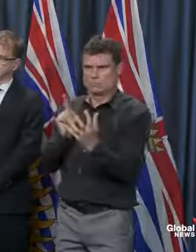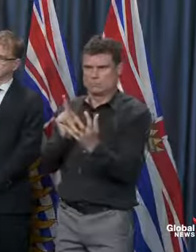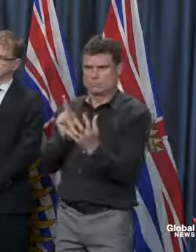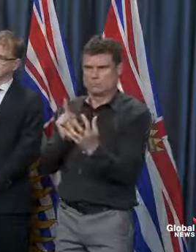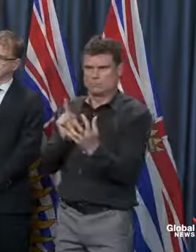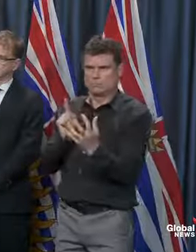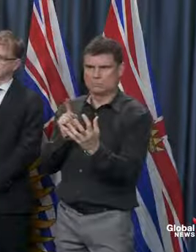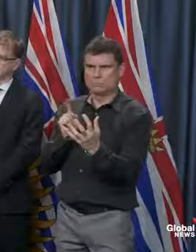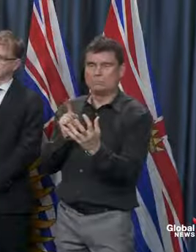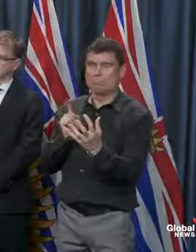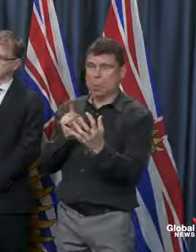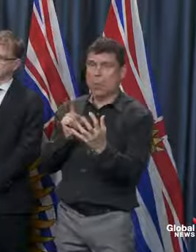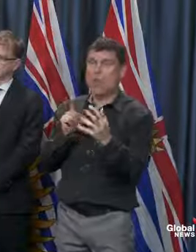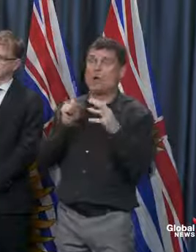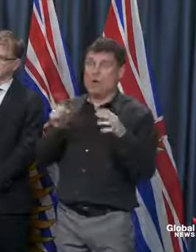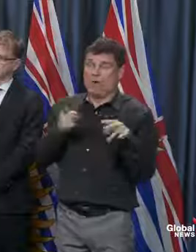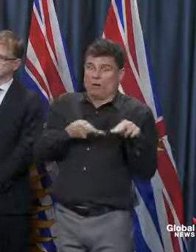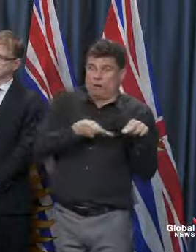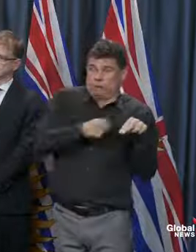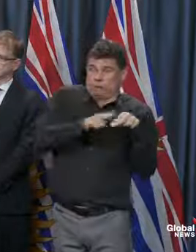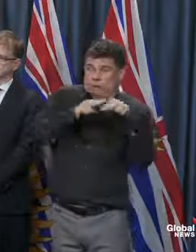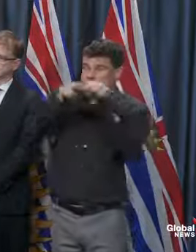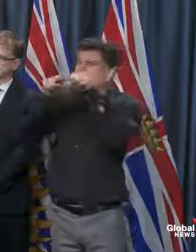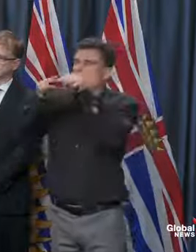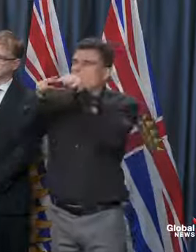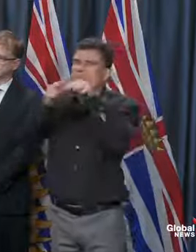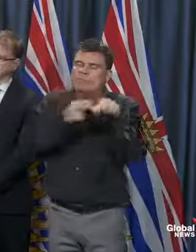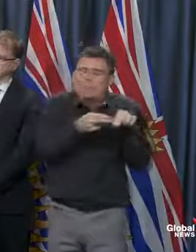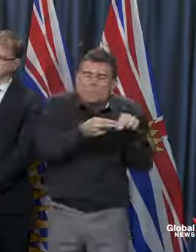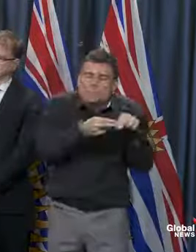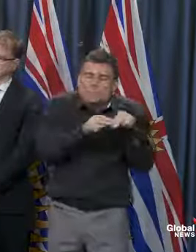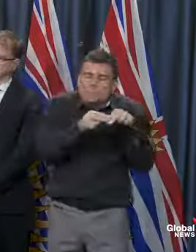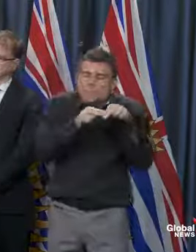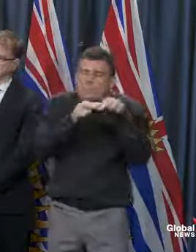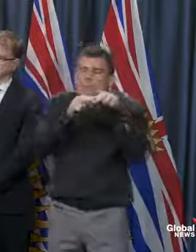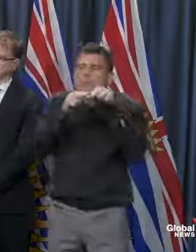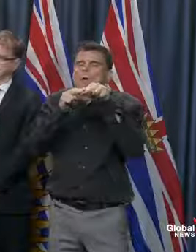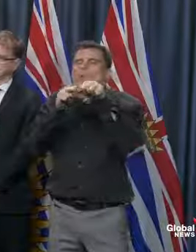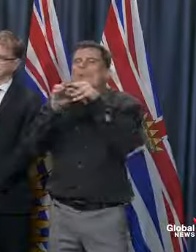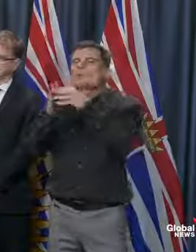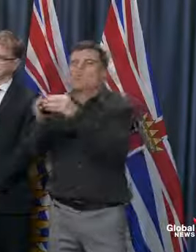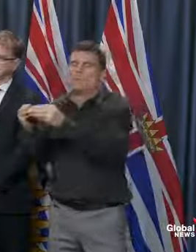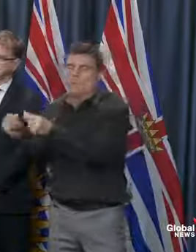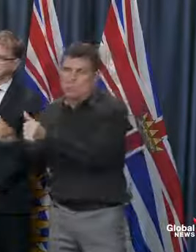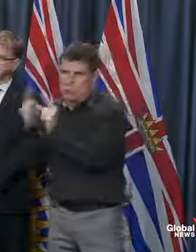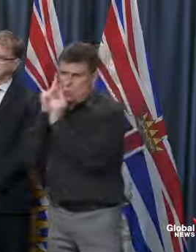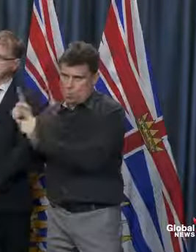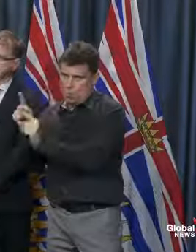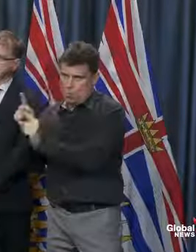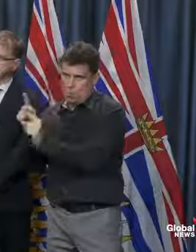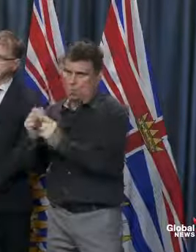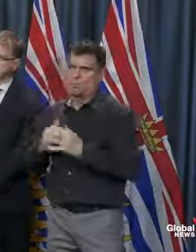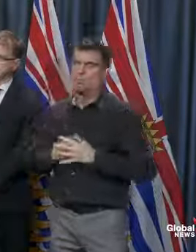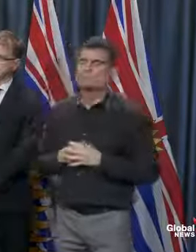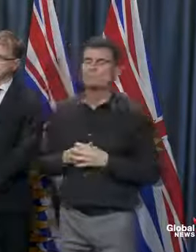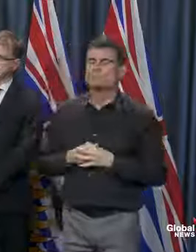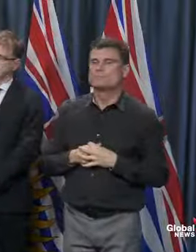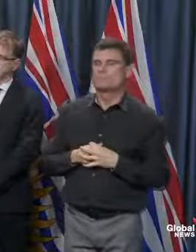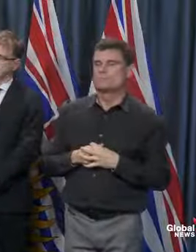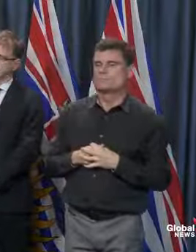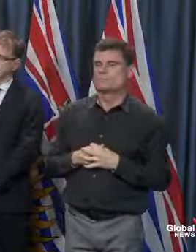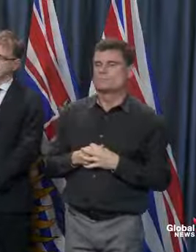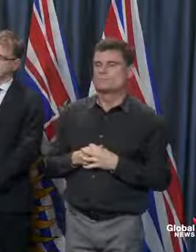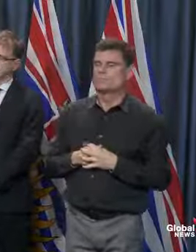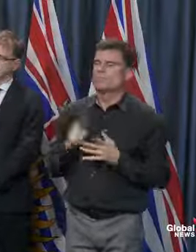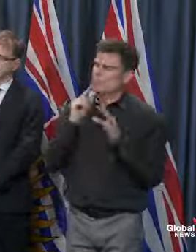these actions today, and that's what we're talking to everybody about. We need to do these things now, and it is